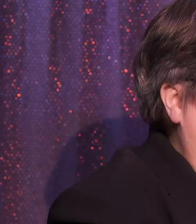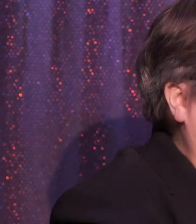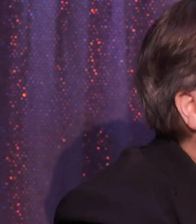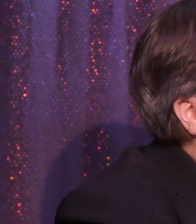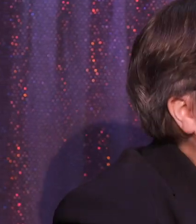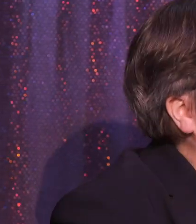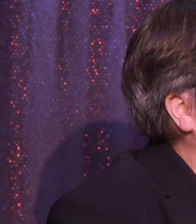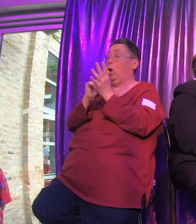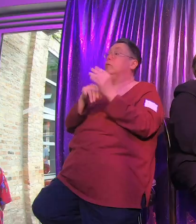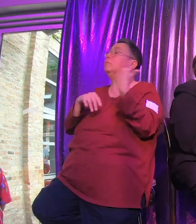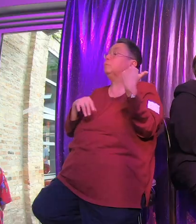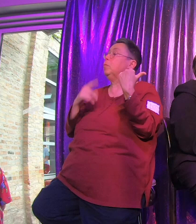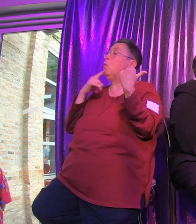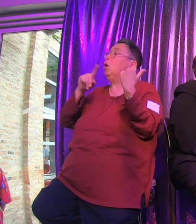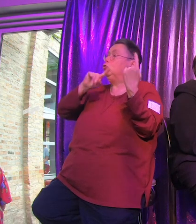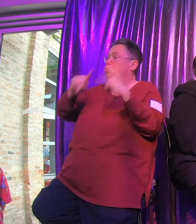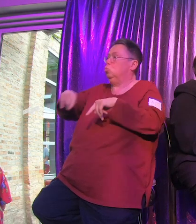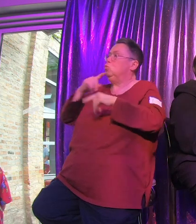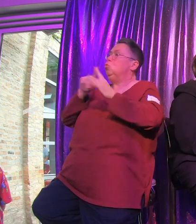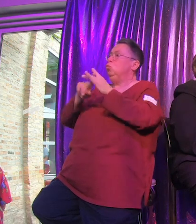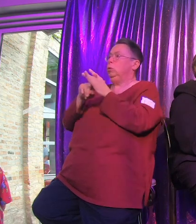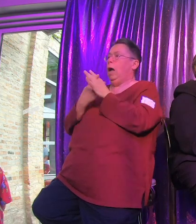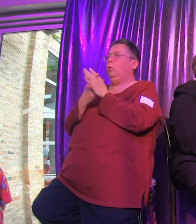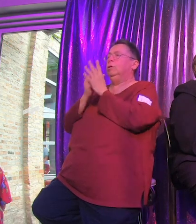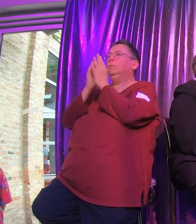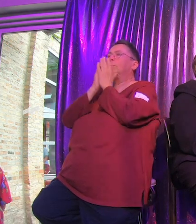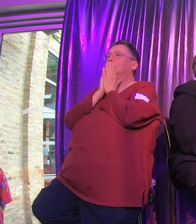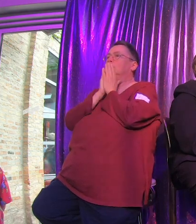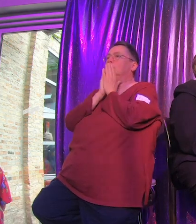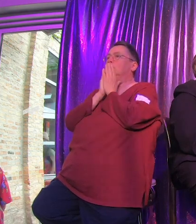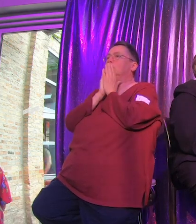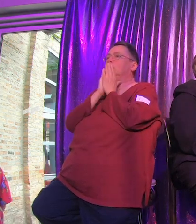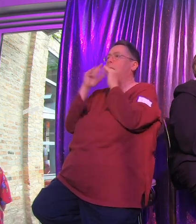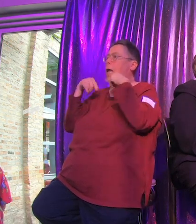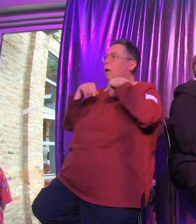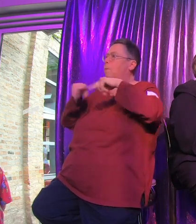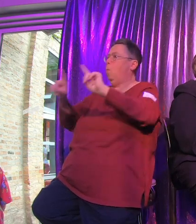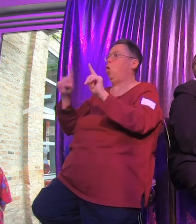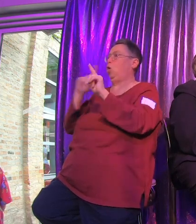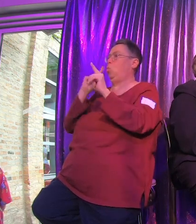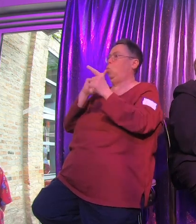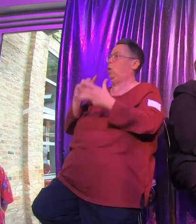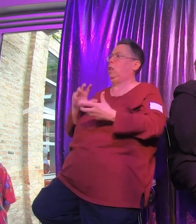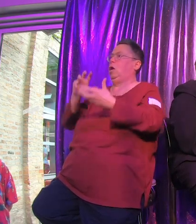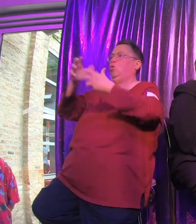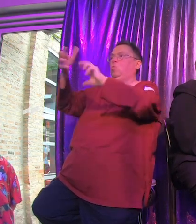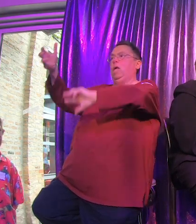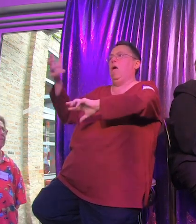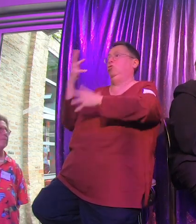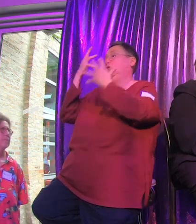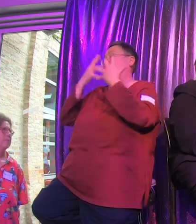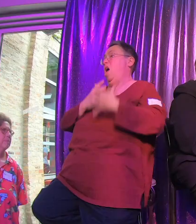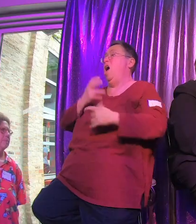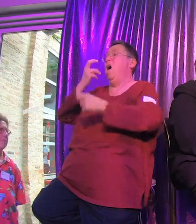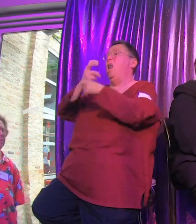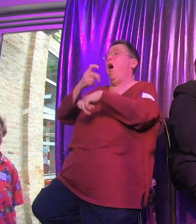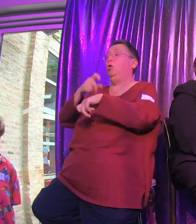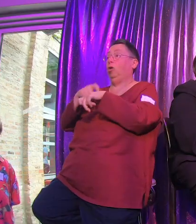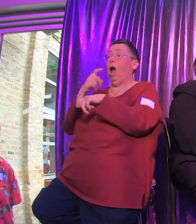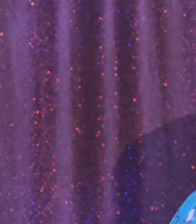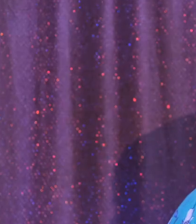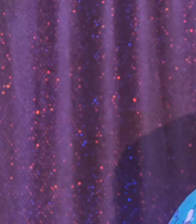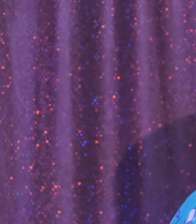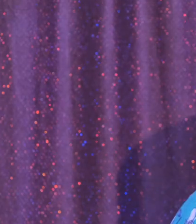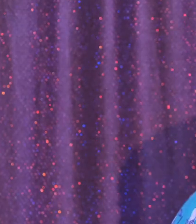mainstream after I did that. You started in the midst of a really chaotic and tragic time for the